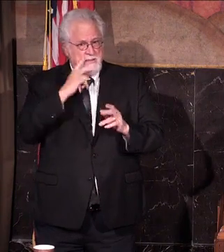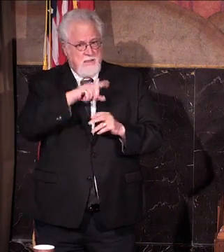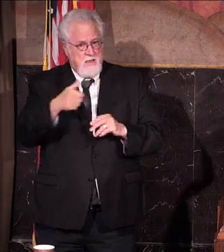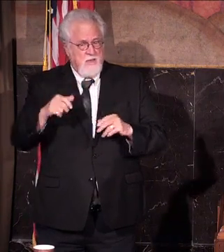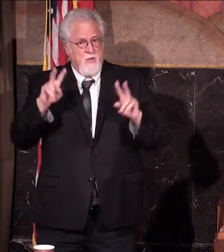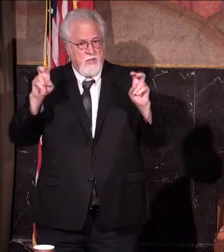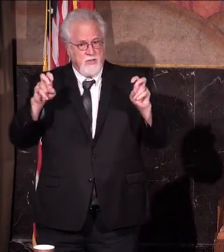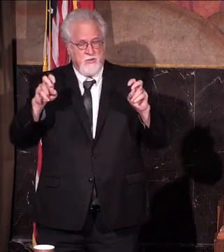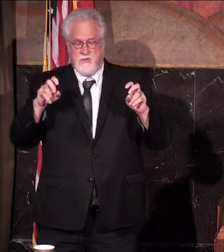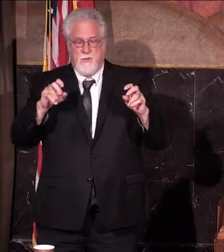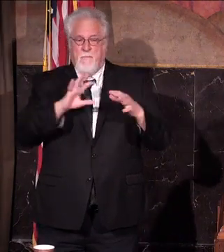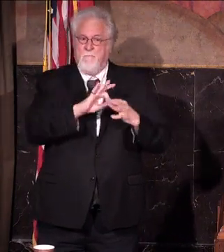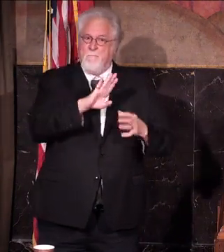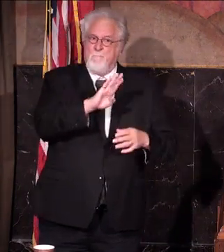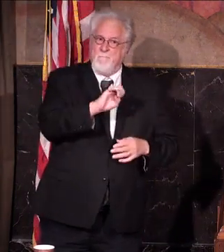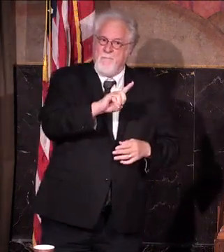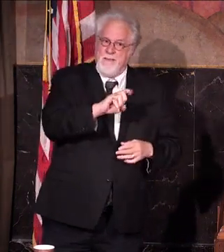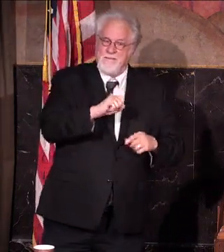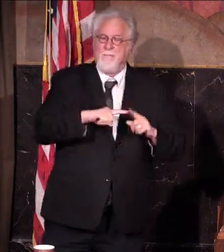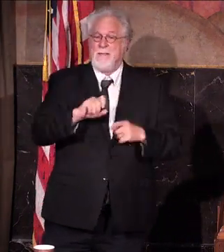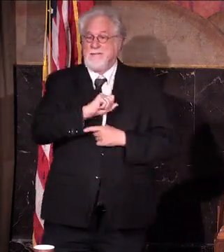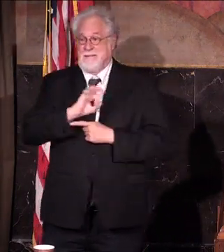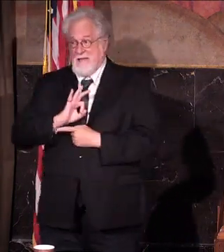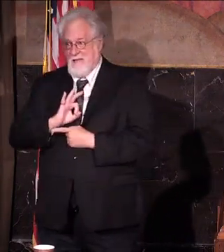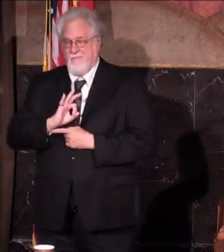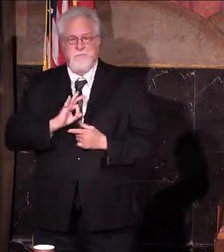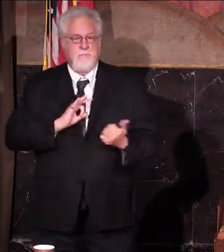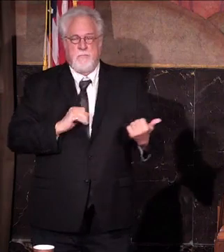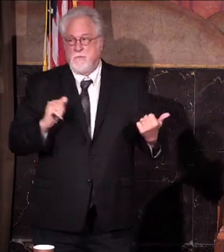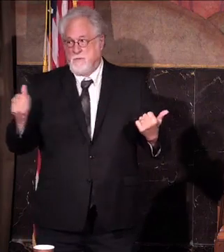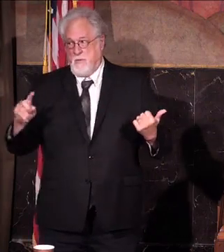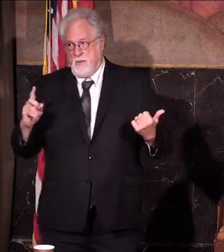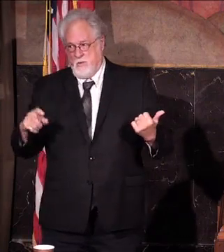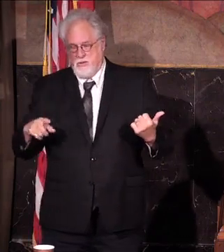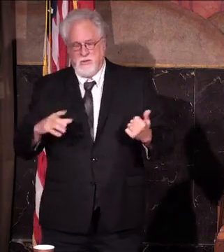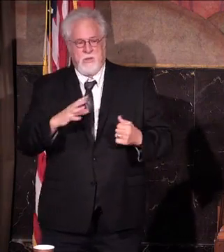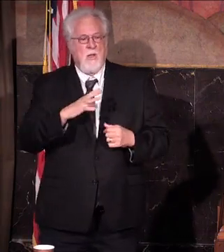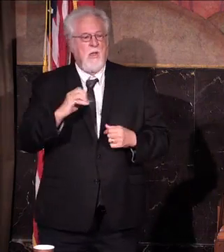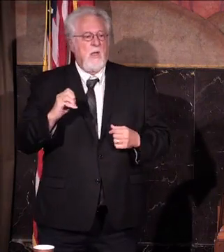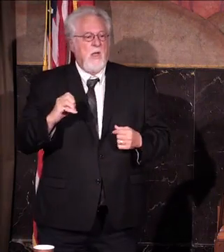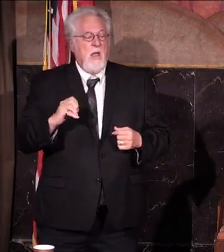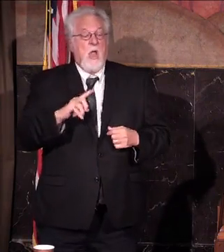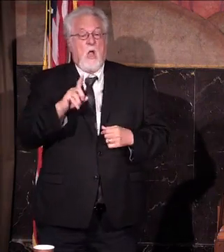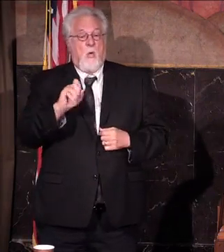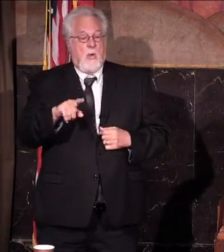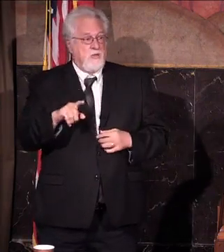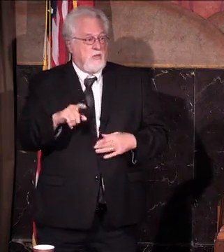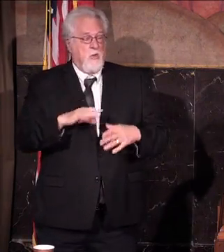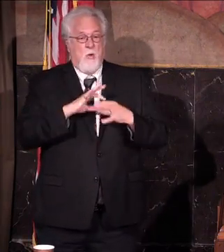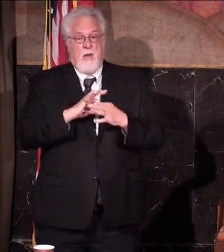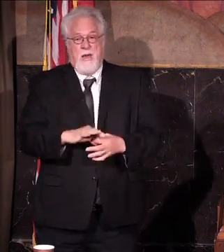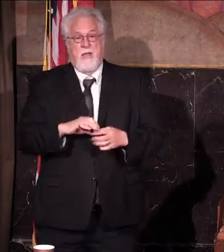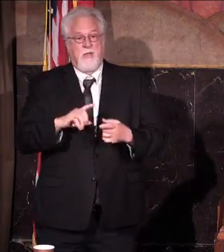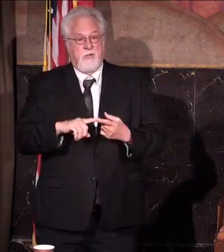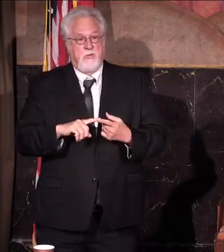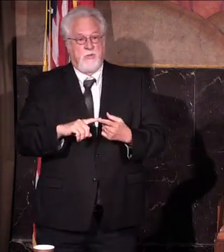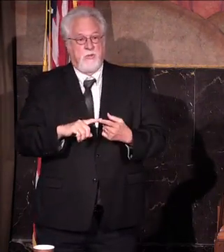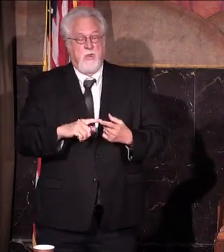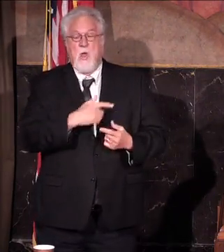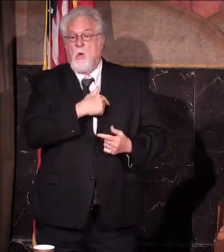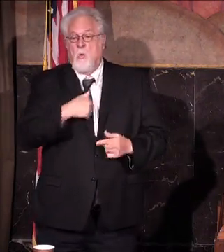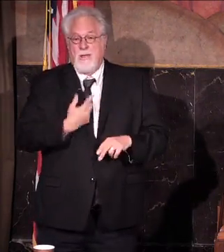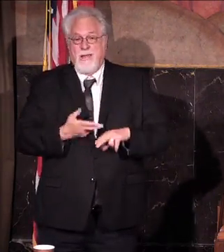Yeah, that's a great question. Great question. And the question is related to, we